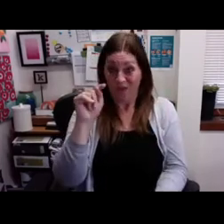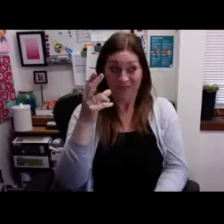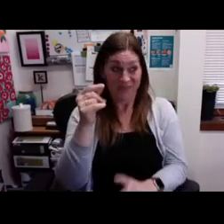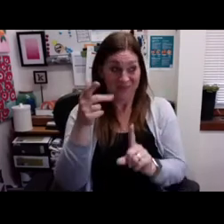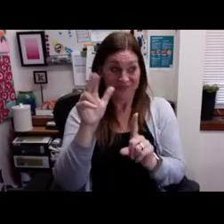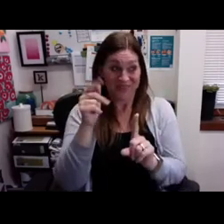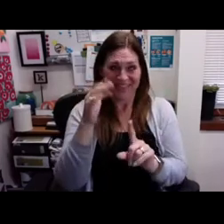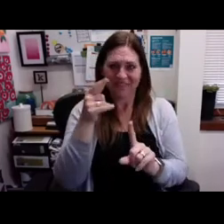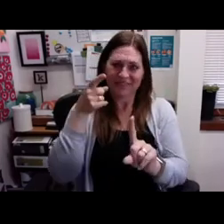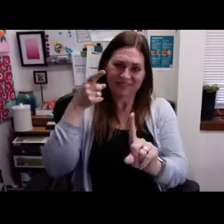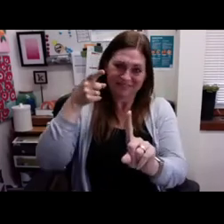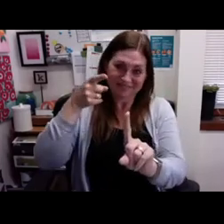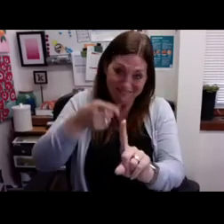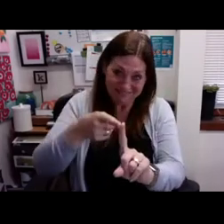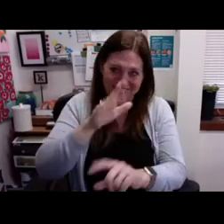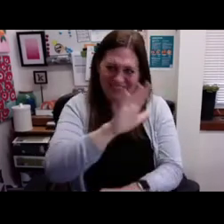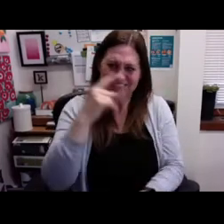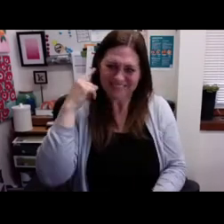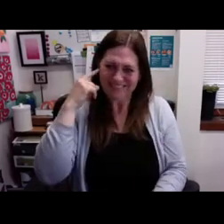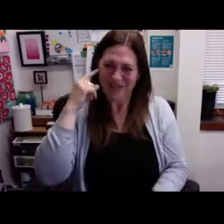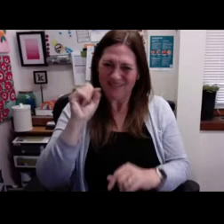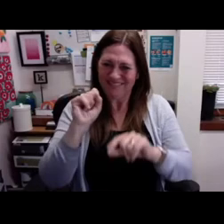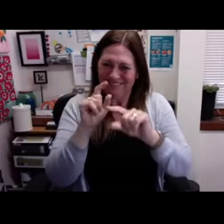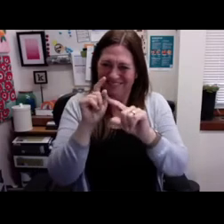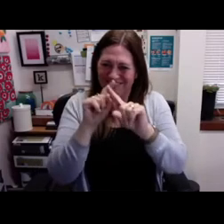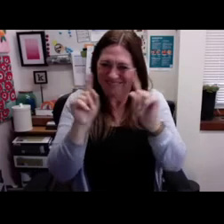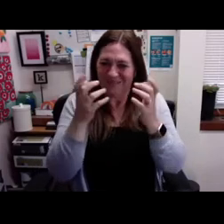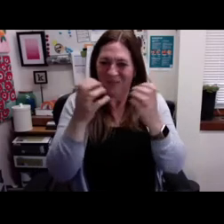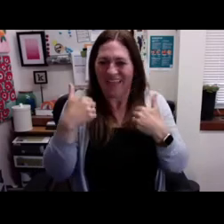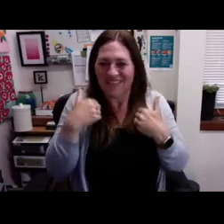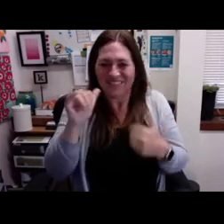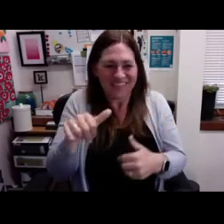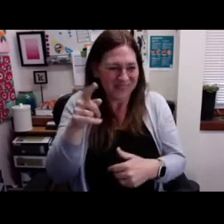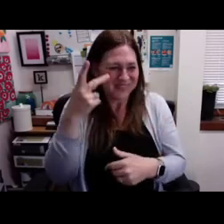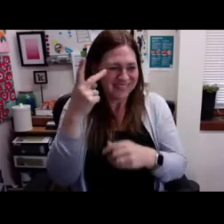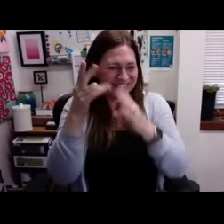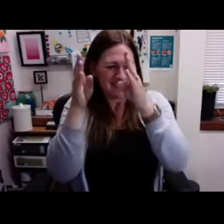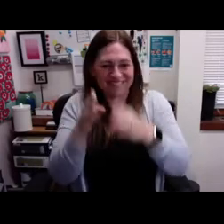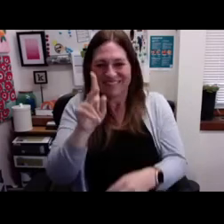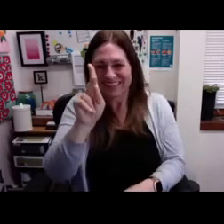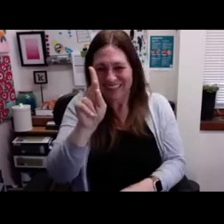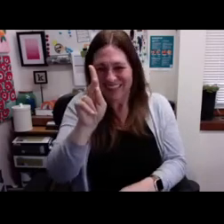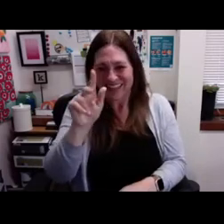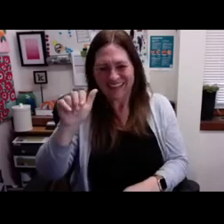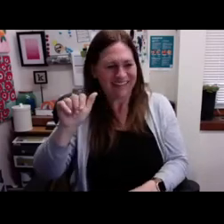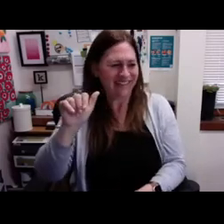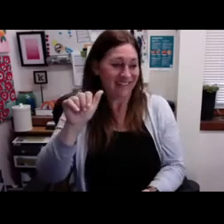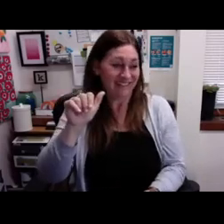Okay, so now we have orthography. And that is that specific sound